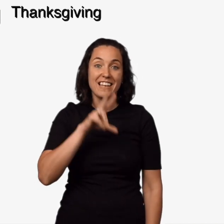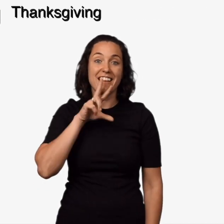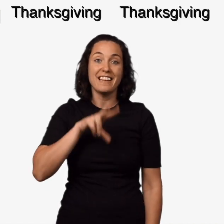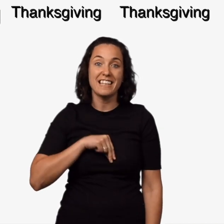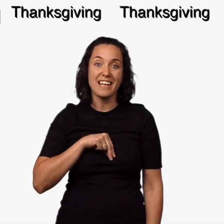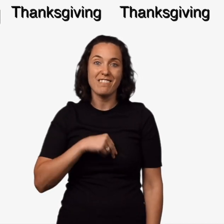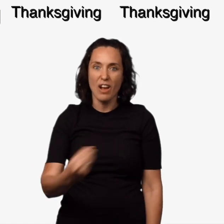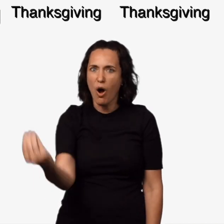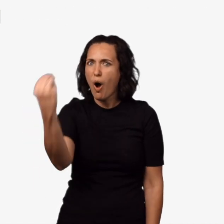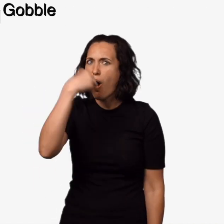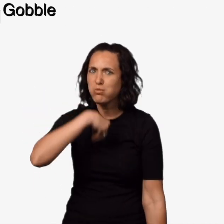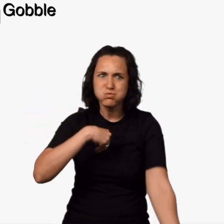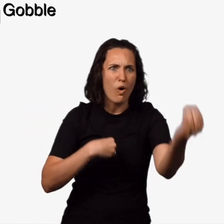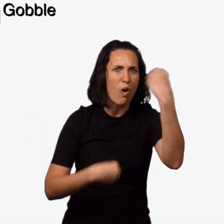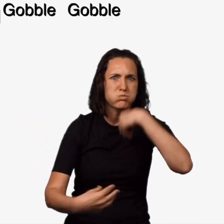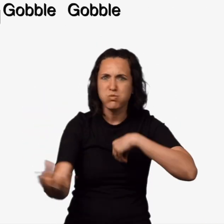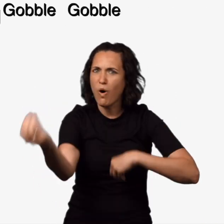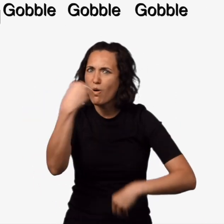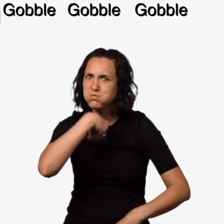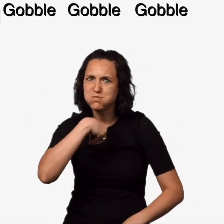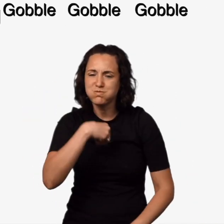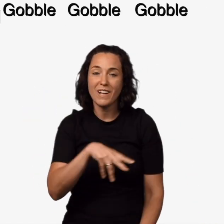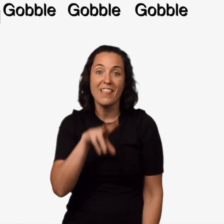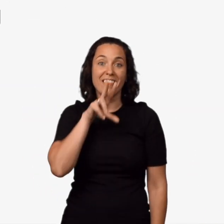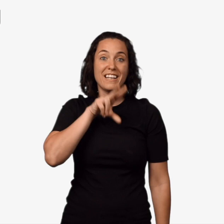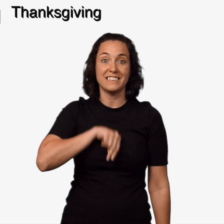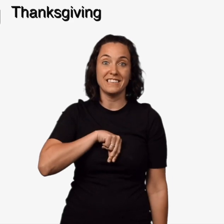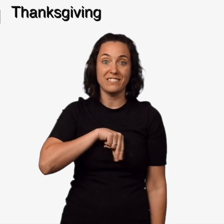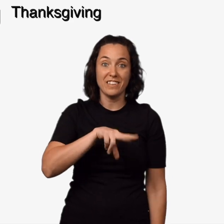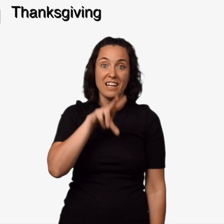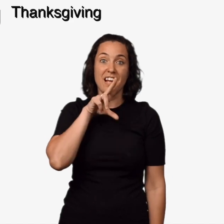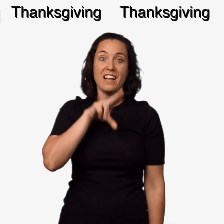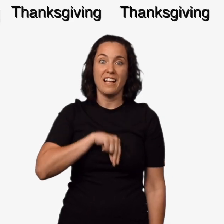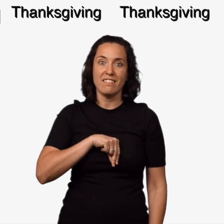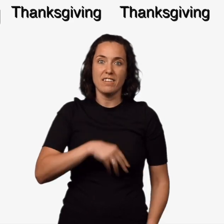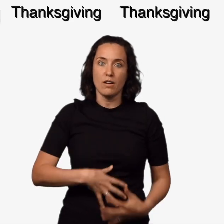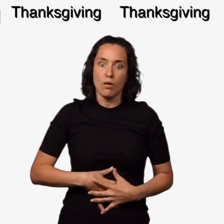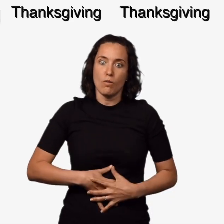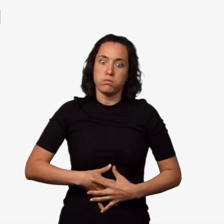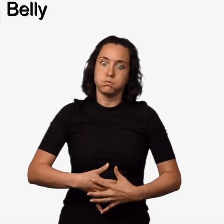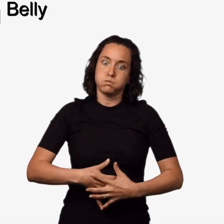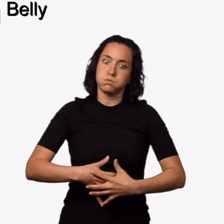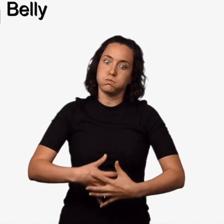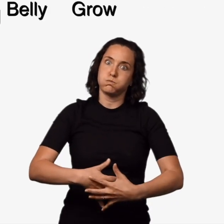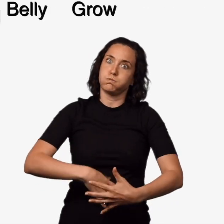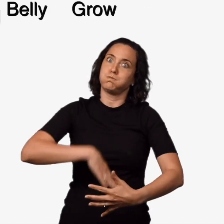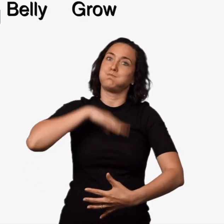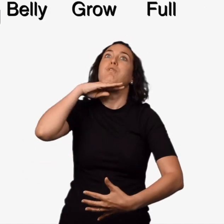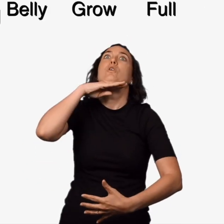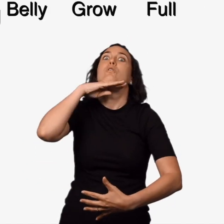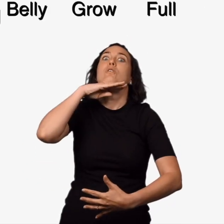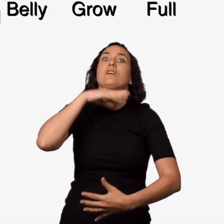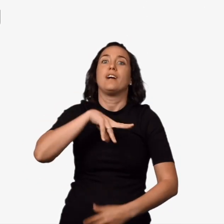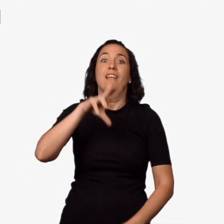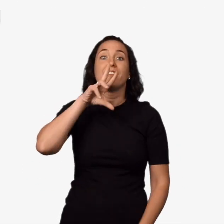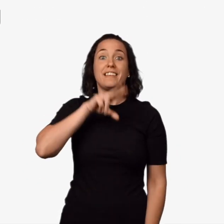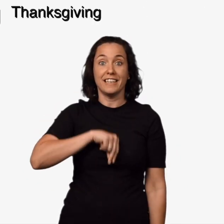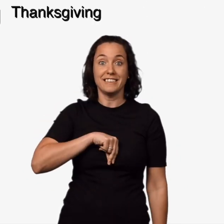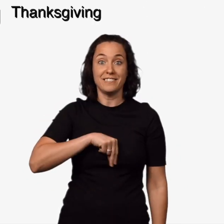Thanksgiving, Thanksgiving. Gobble, gobble, gobble. Thanksgiving, Thanksgiving. Belly grow full.